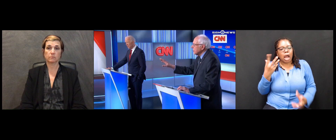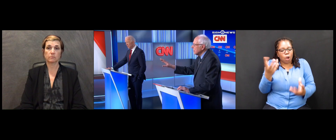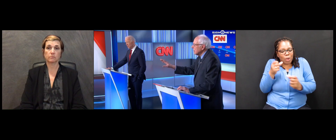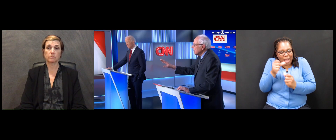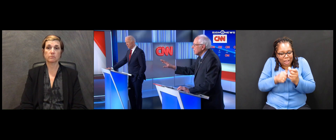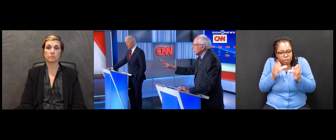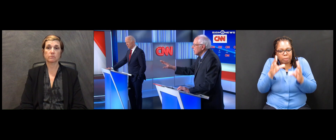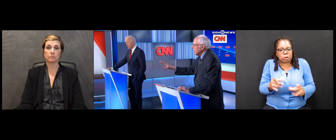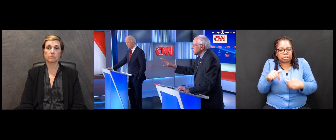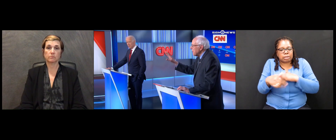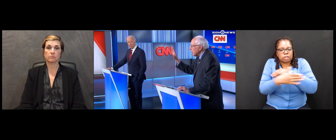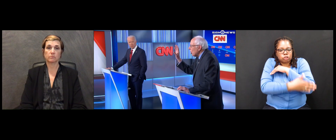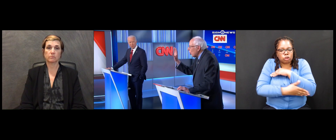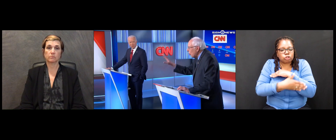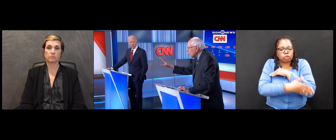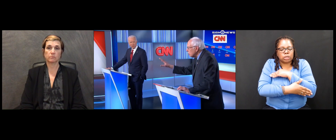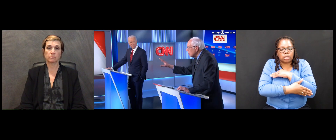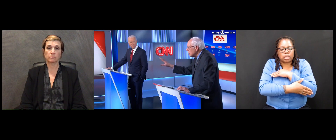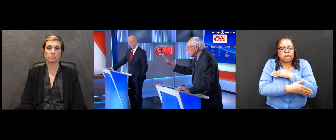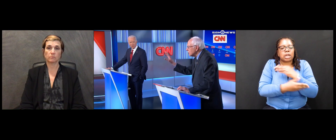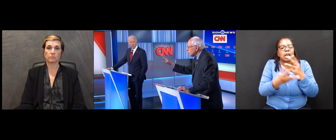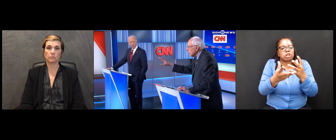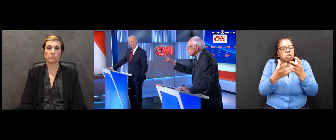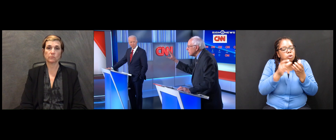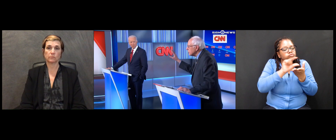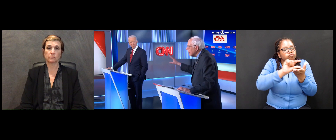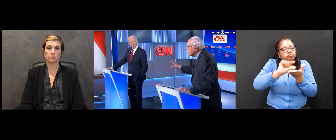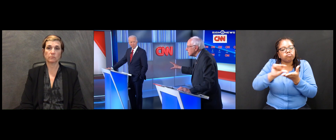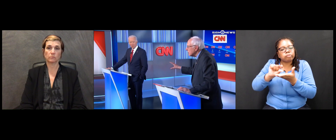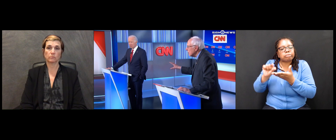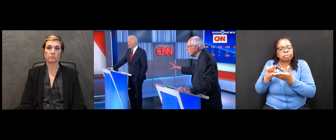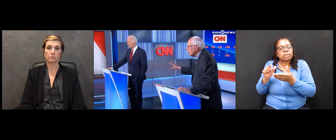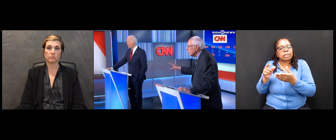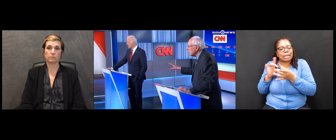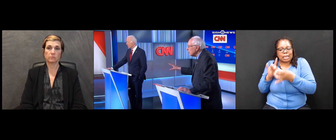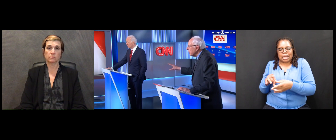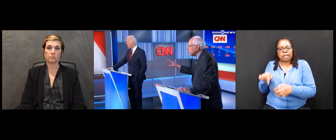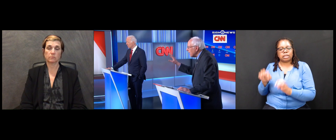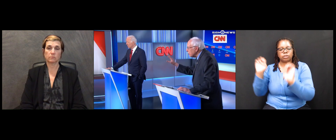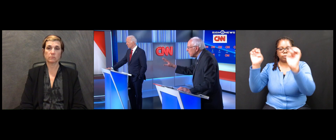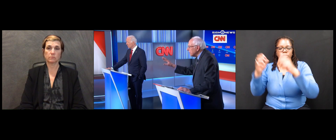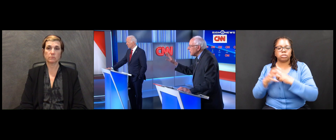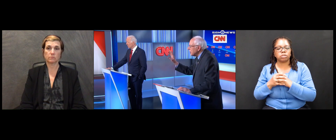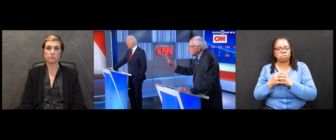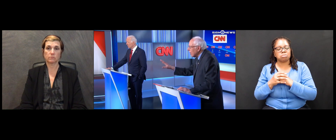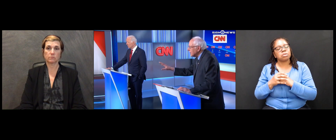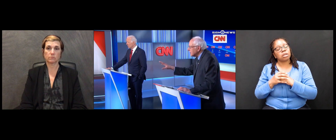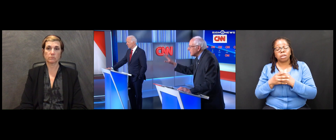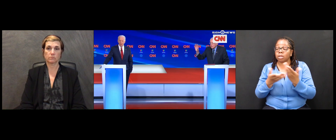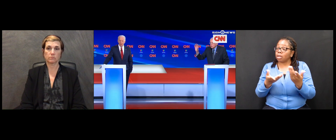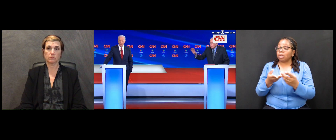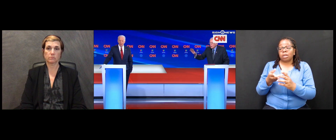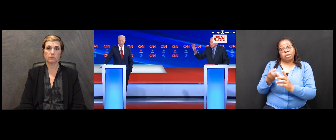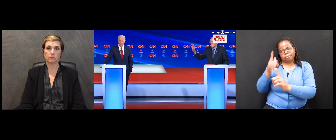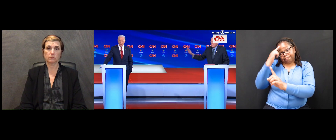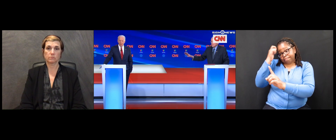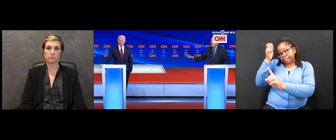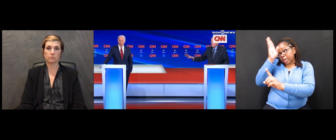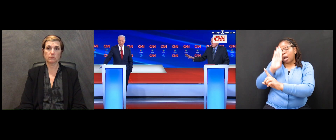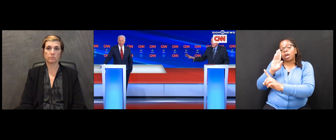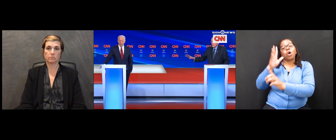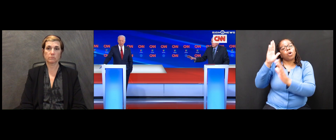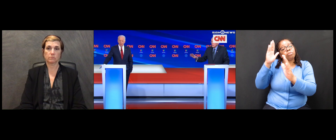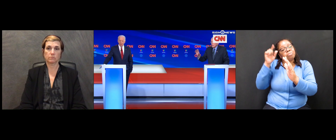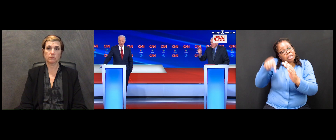this country is made whole as a result of this crisis. But God willing, this crisis is going to